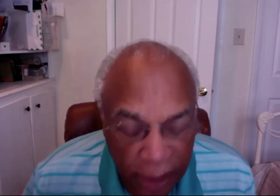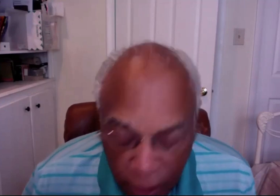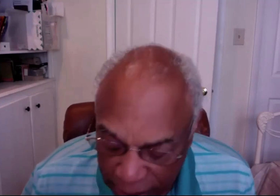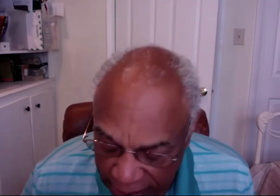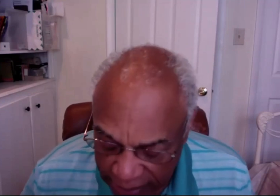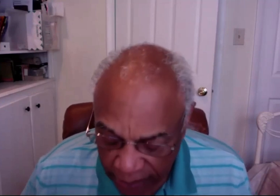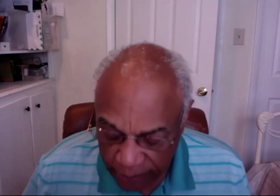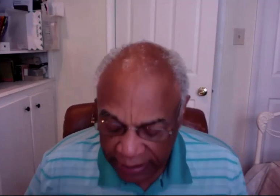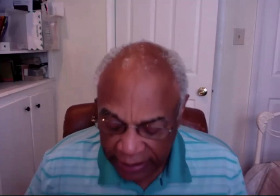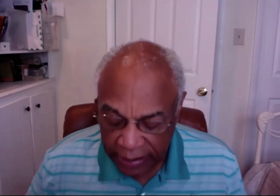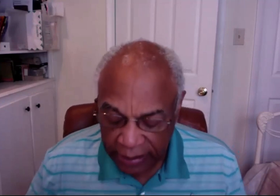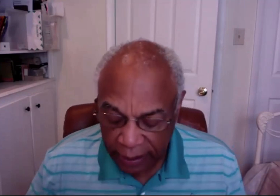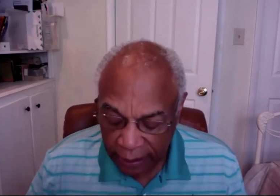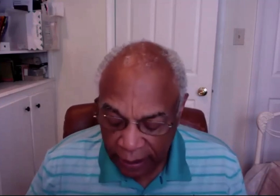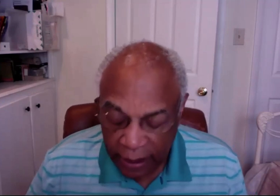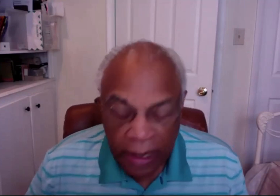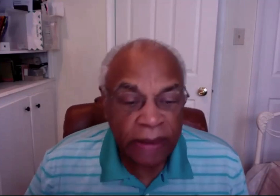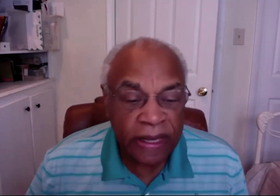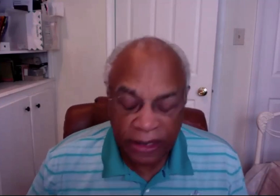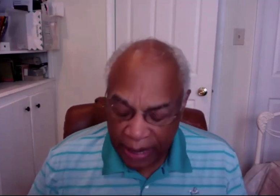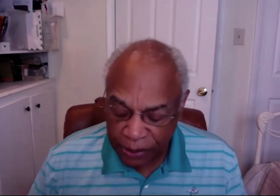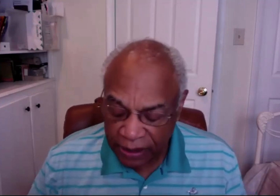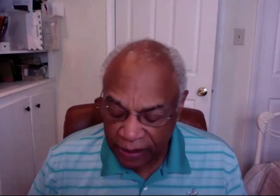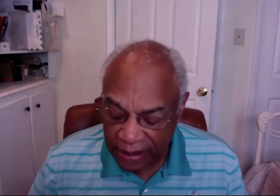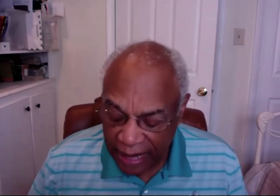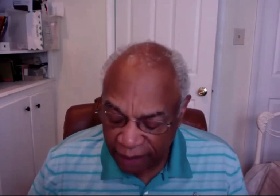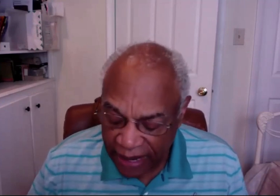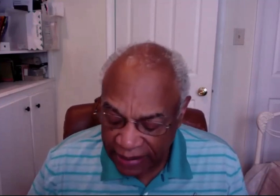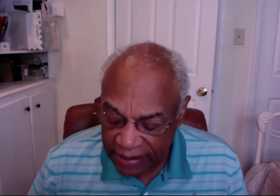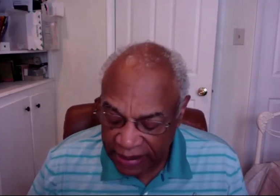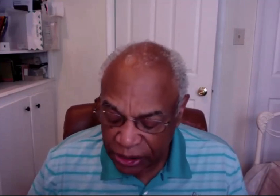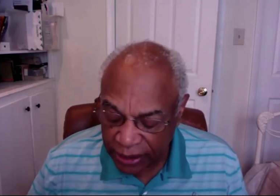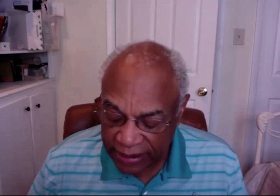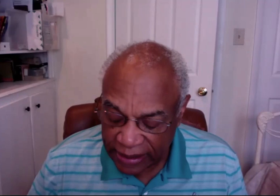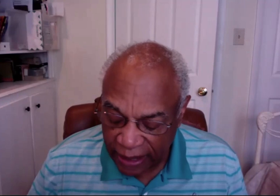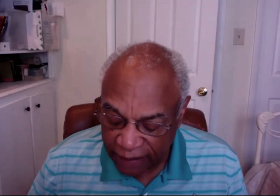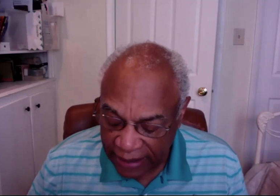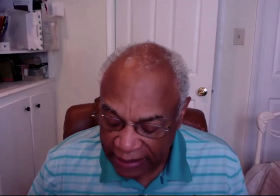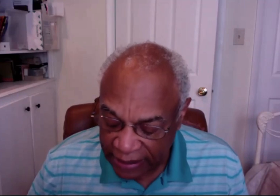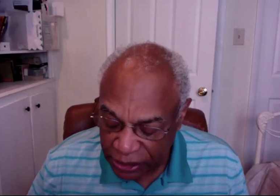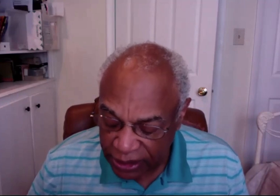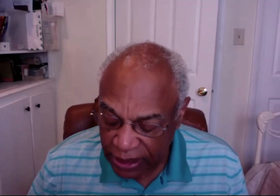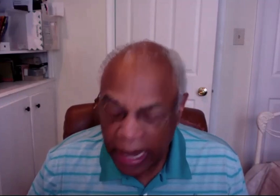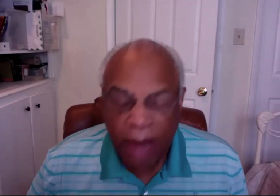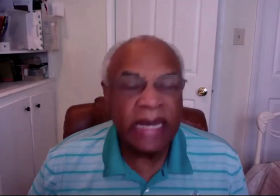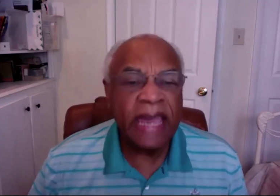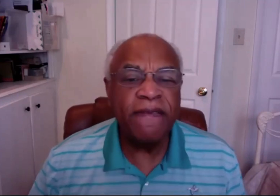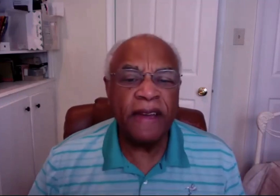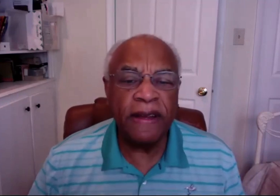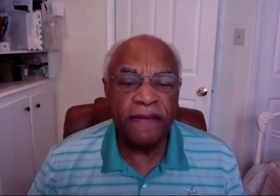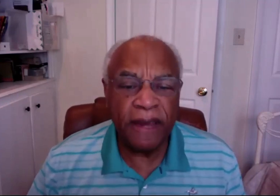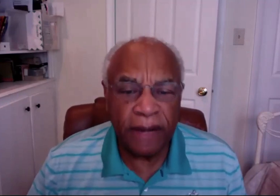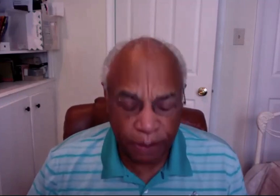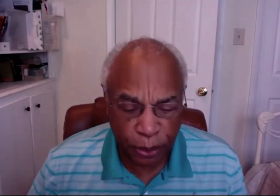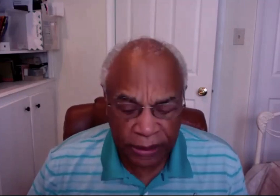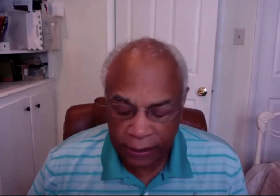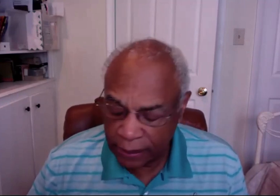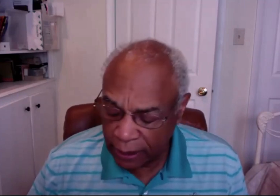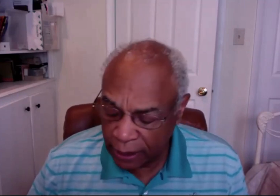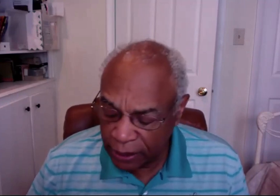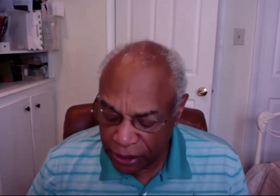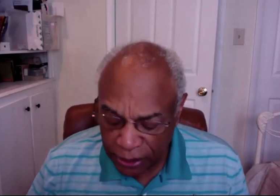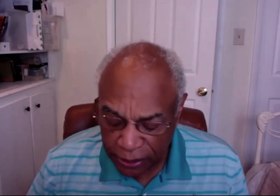to colonialism in India. The adoption of the nonviolent teaching, his nonviolent teachings, became very, very